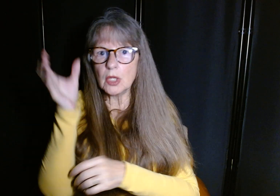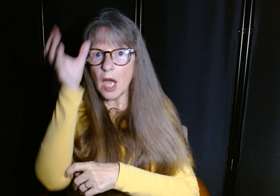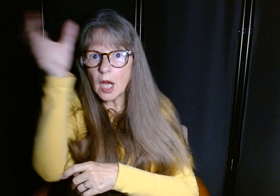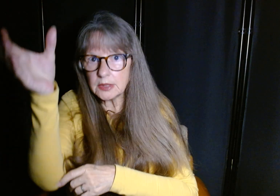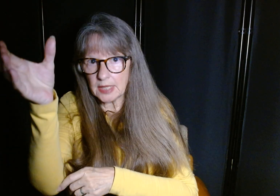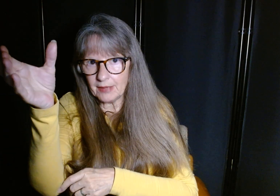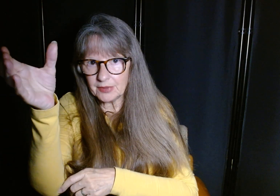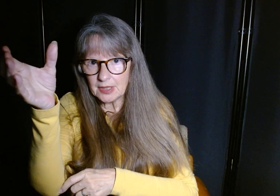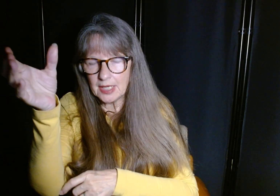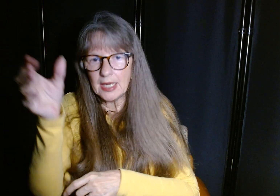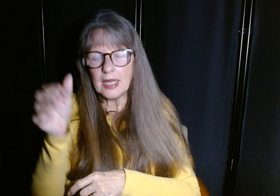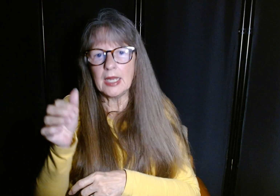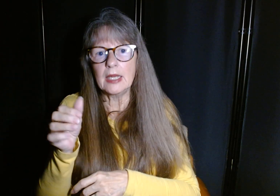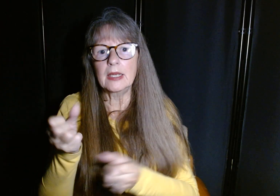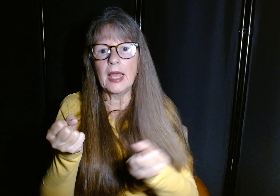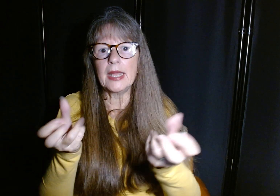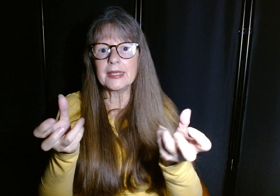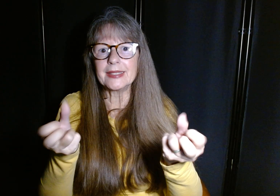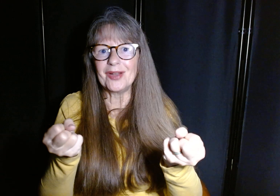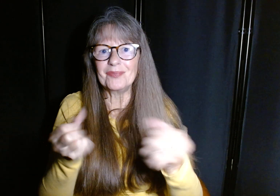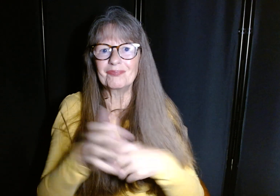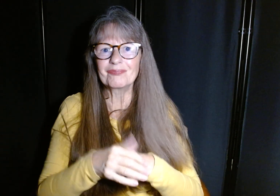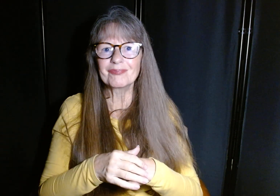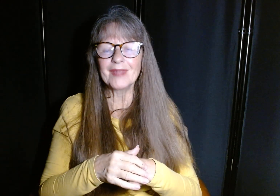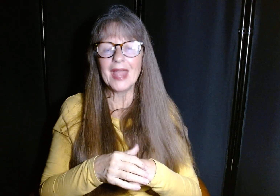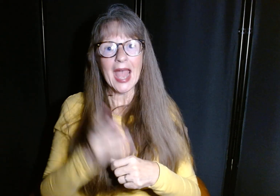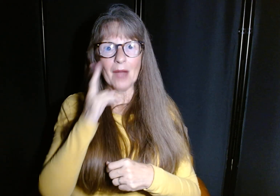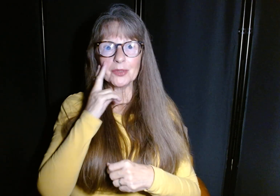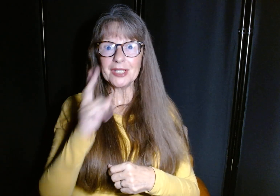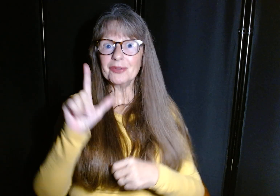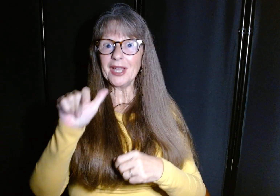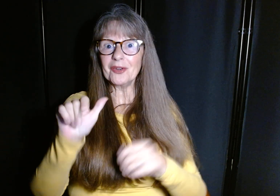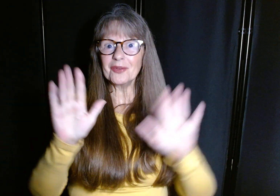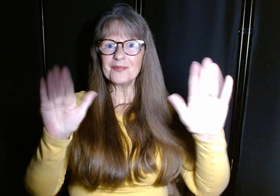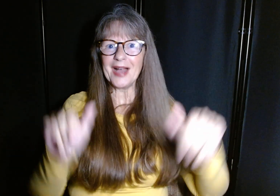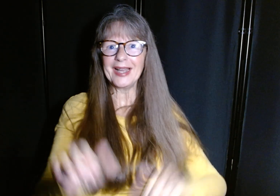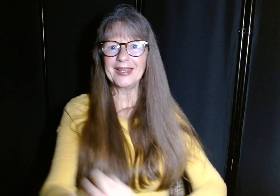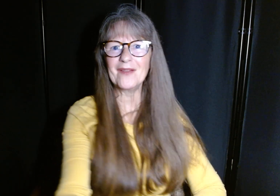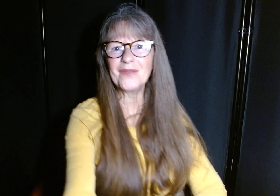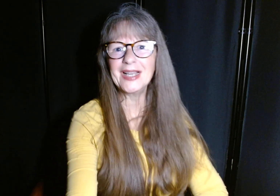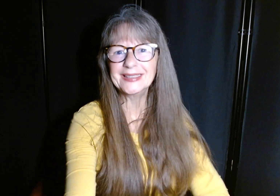concept in ASL. We'll see you later. Bye. Have fun.